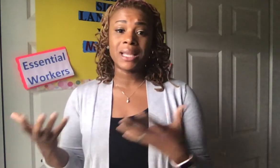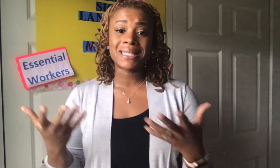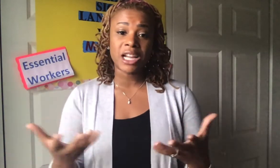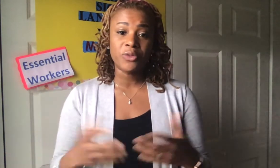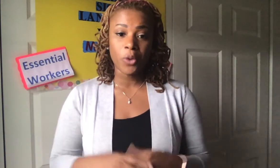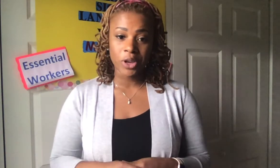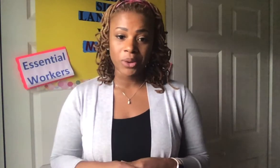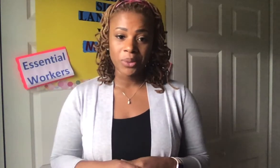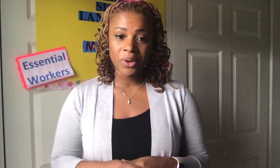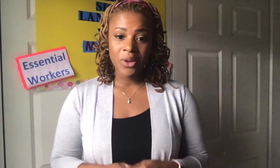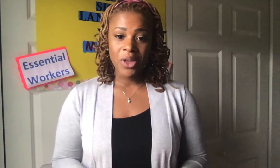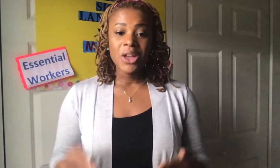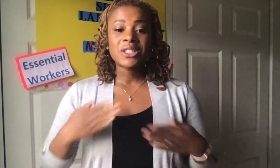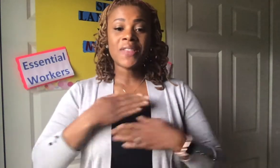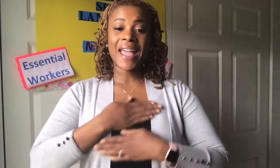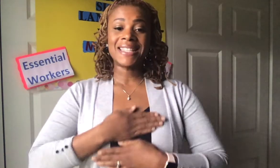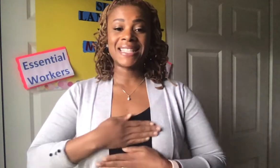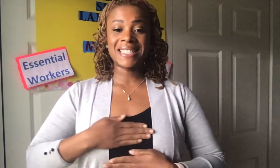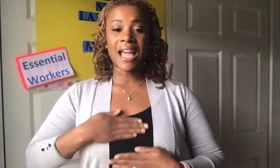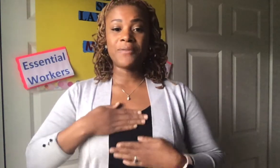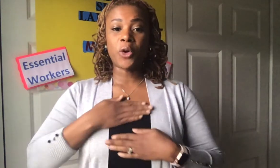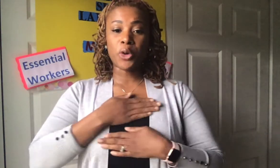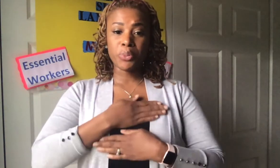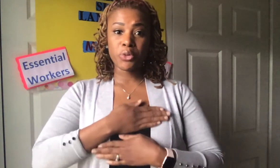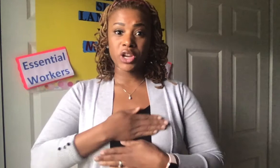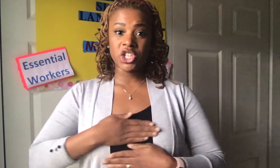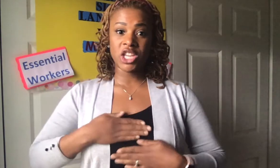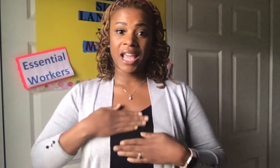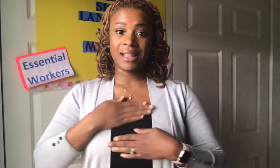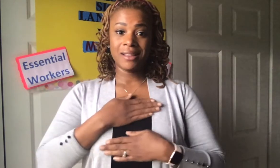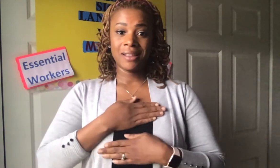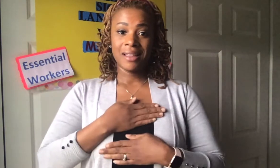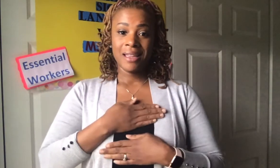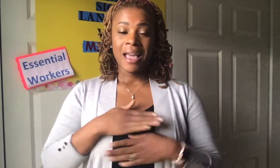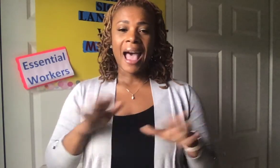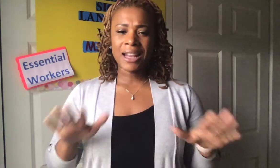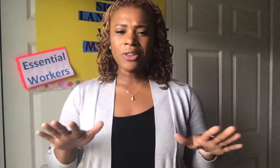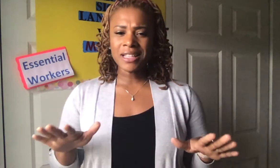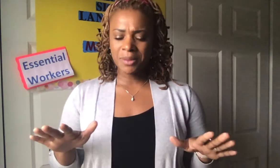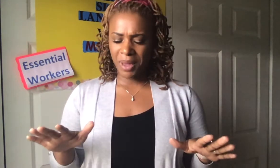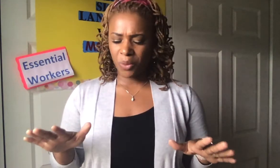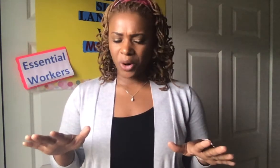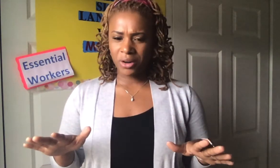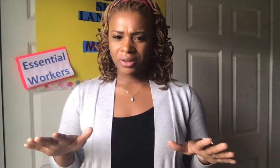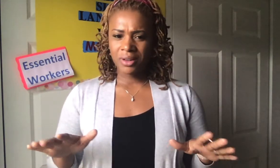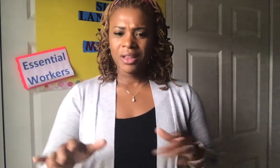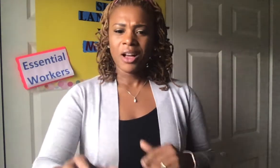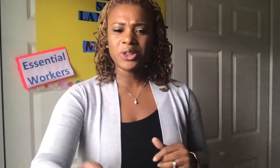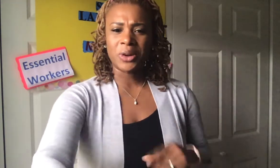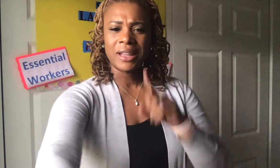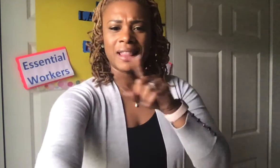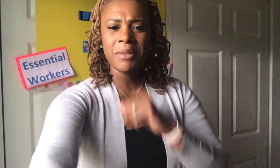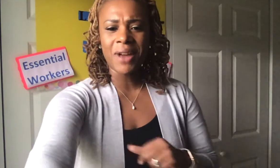done for you. So that's the sign for appreciate. I know that's a big word. Hold on. Let me write that